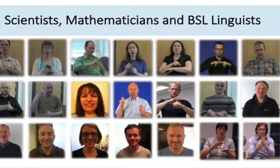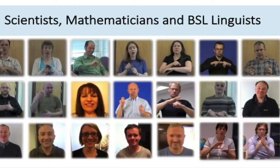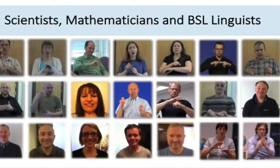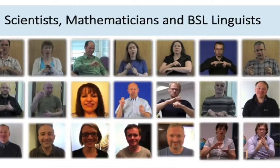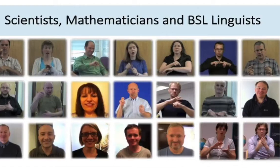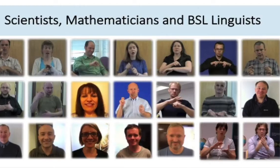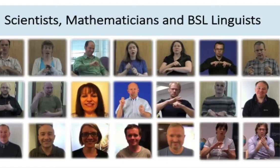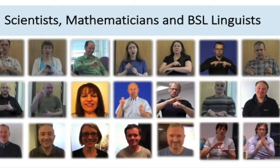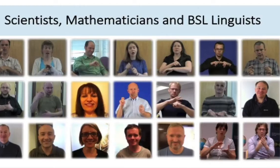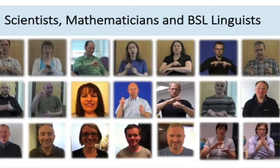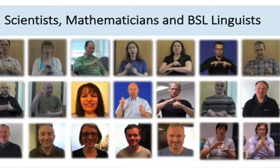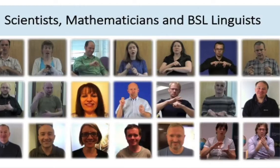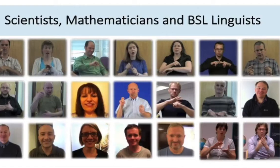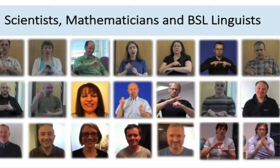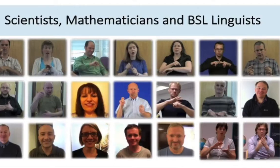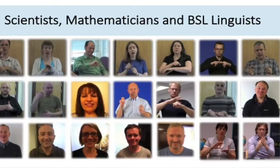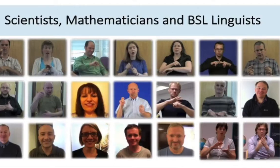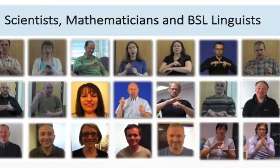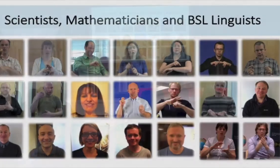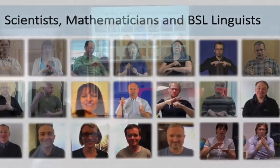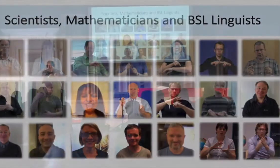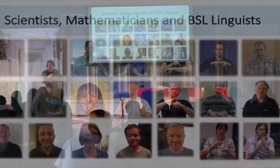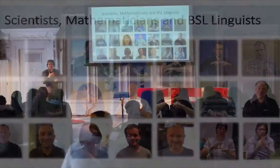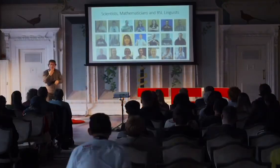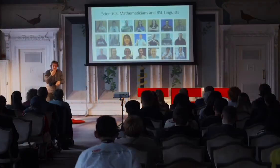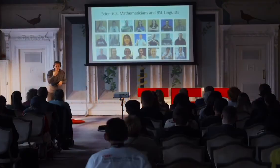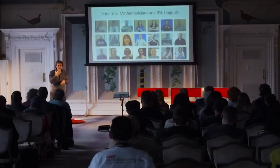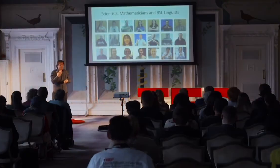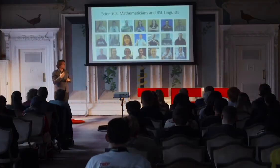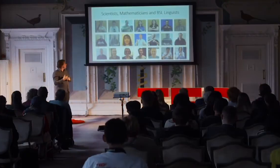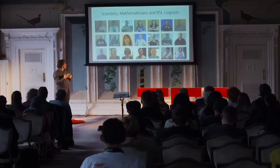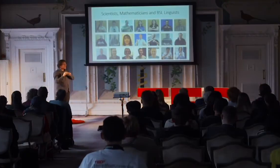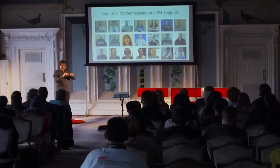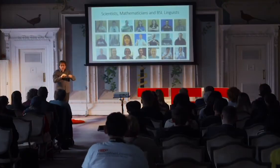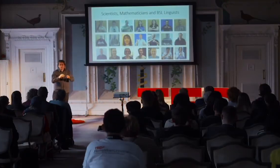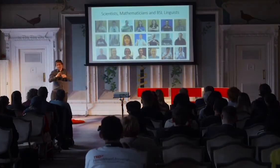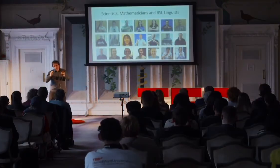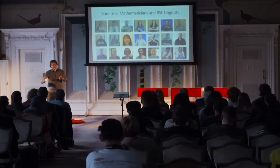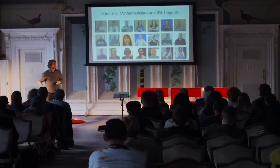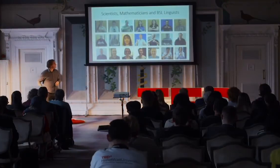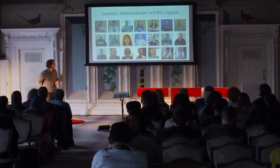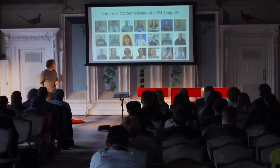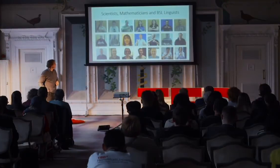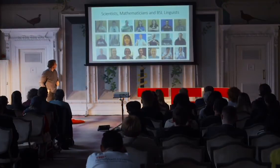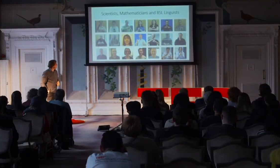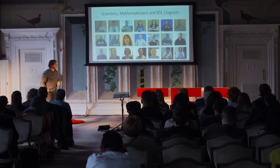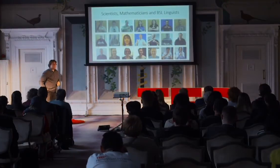together. They're from all over the UK, and they have different skills and qualifications in scientific subjects and